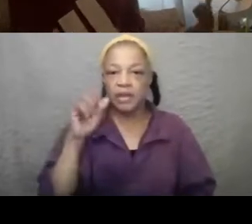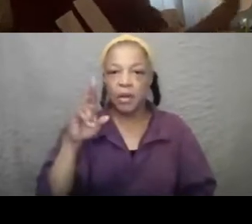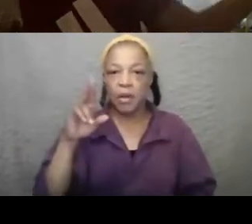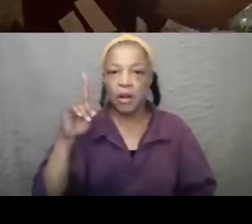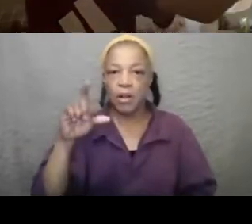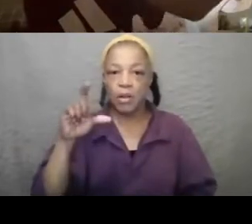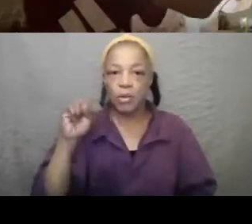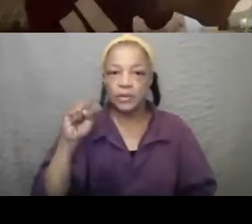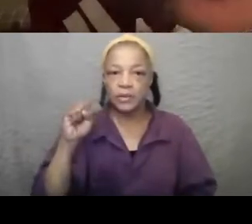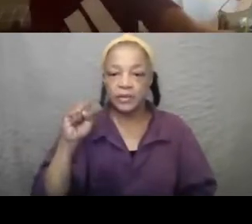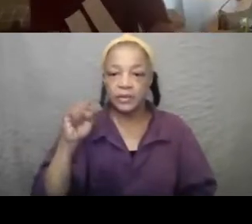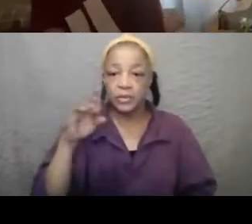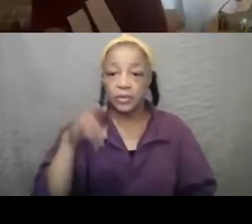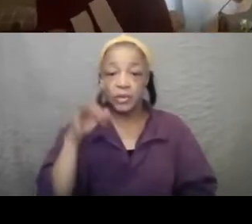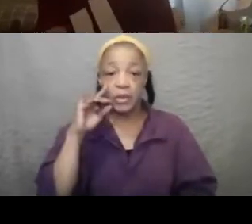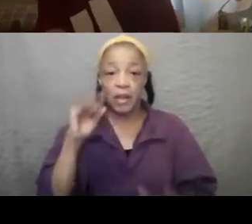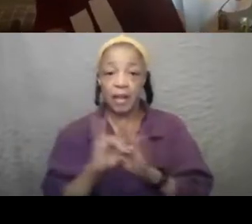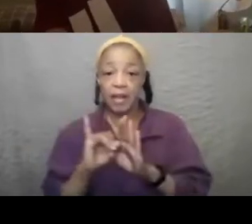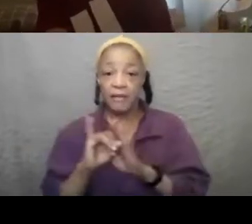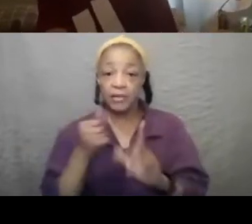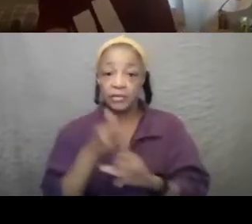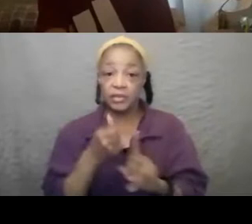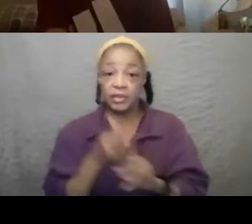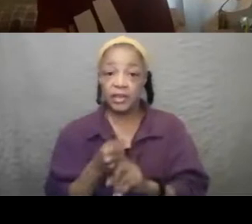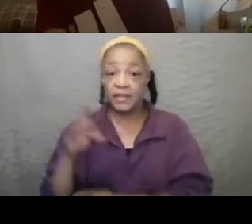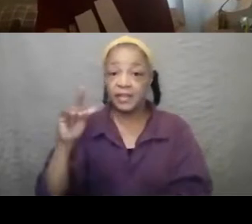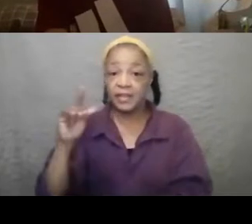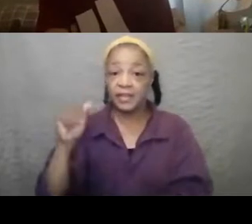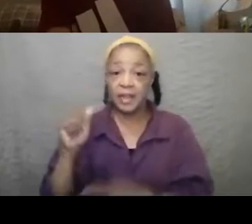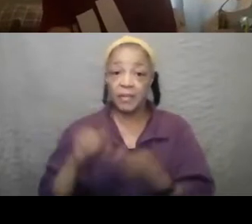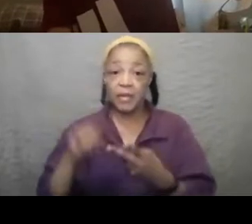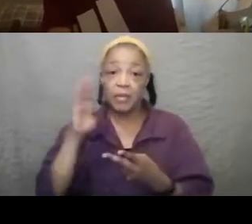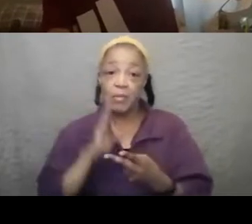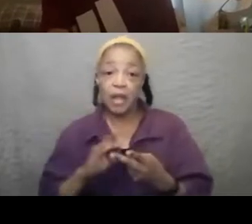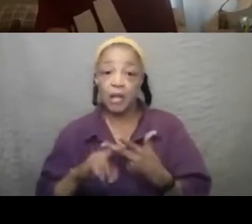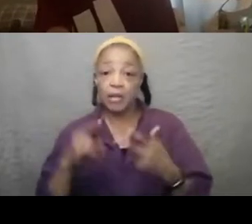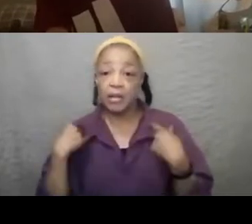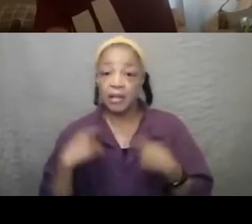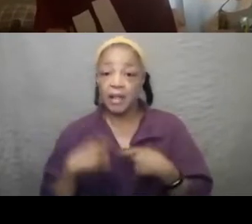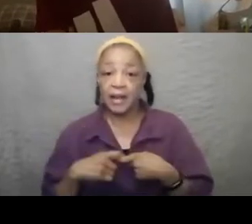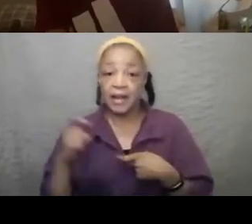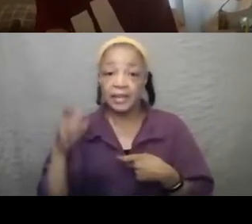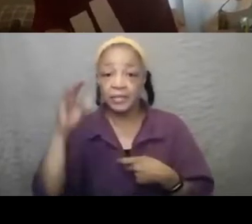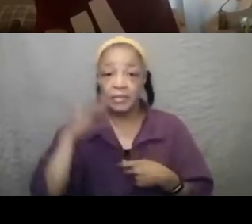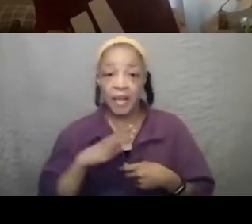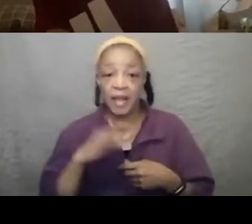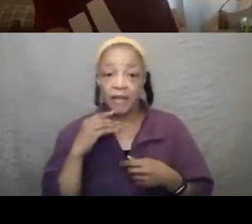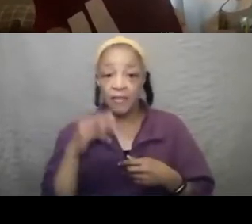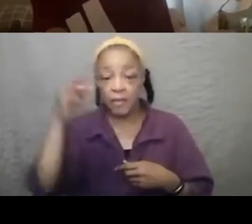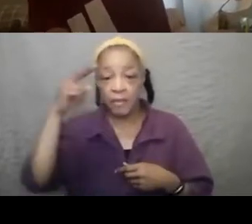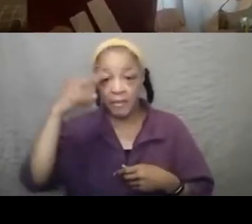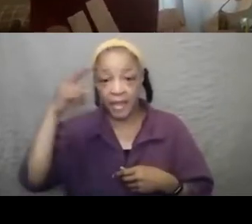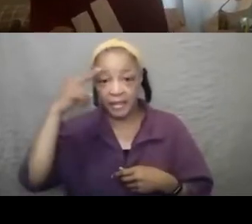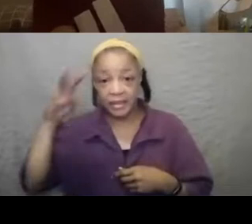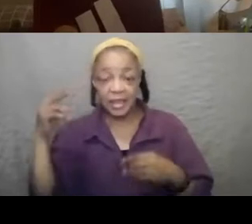Carlos, you identify yourself as a disabled, brown, Latinx man who is a son of Mexican immigrants. How